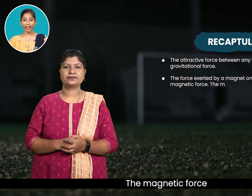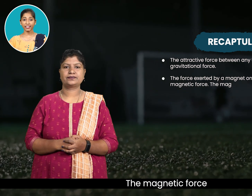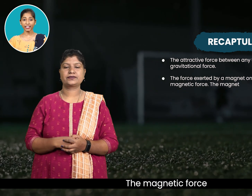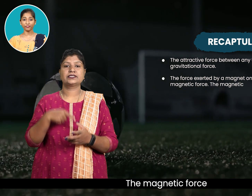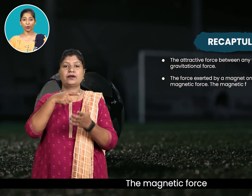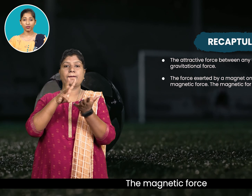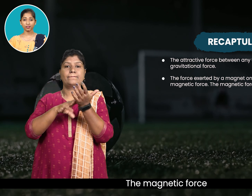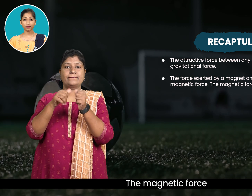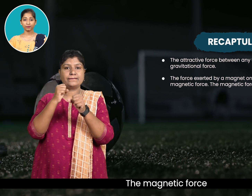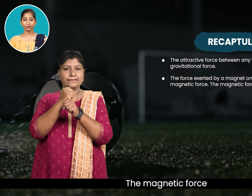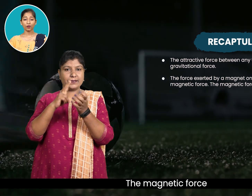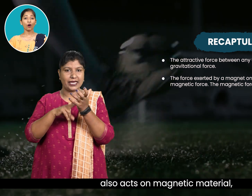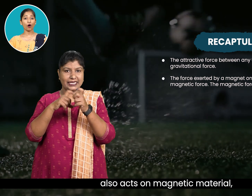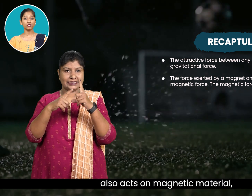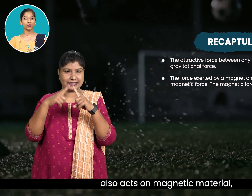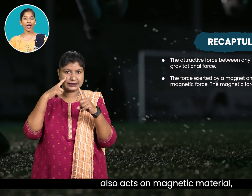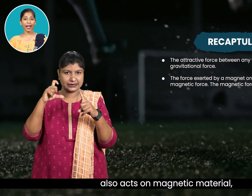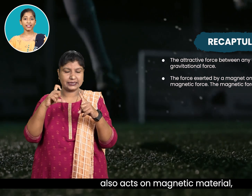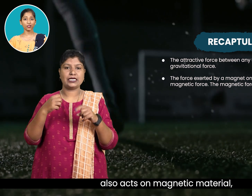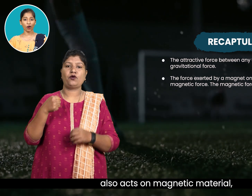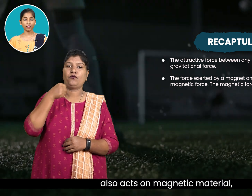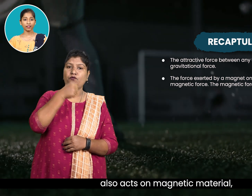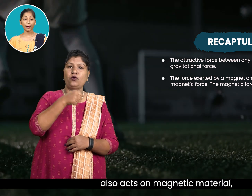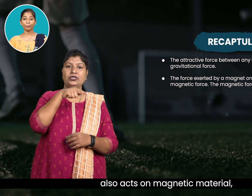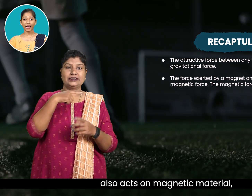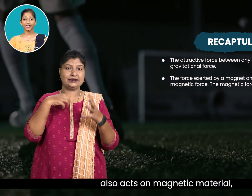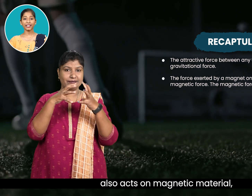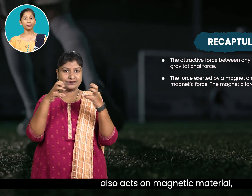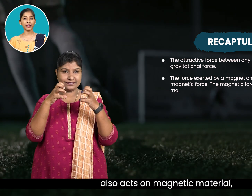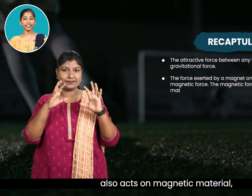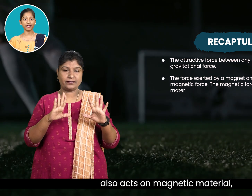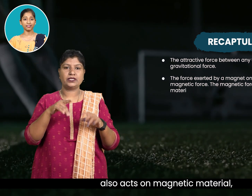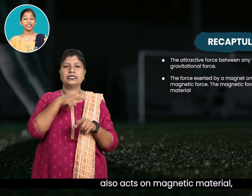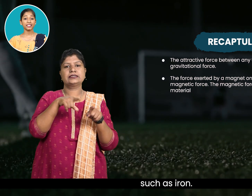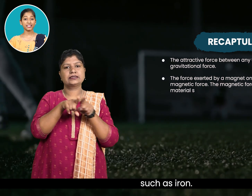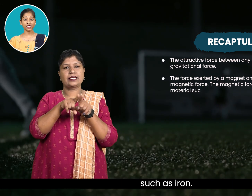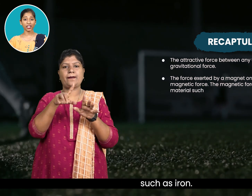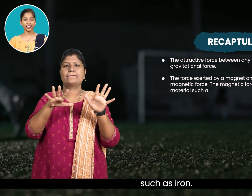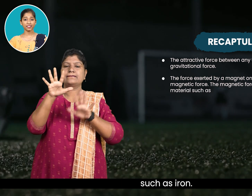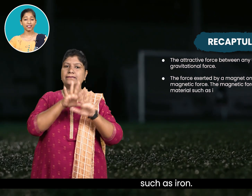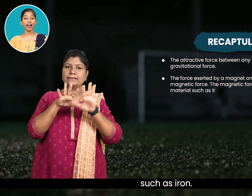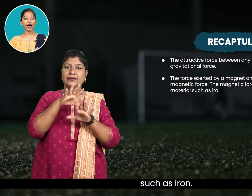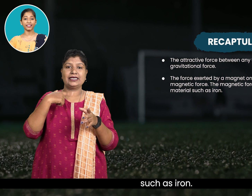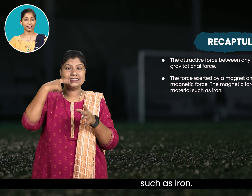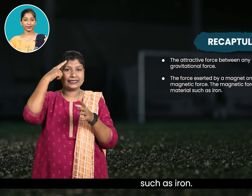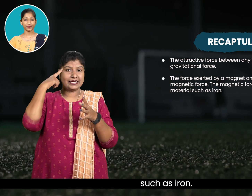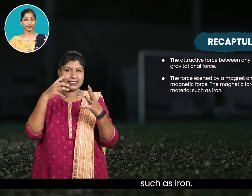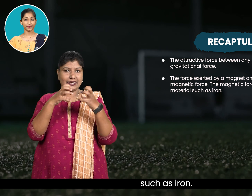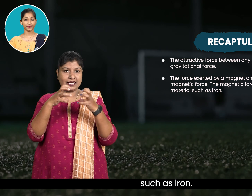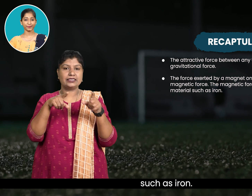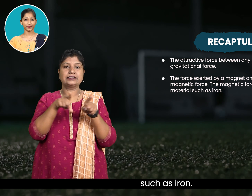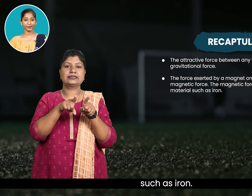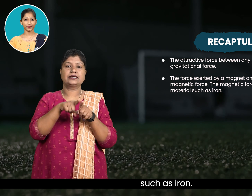The magnetic force also acts on magnetic material such as iron.